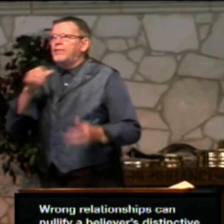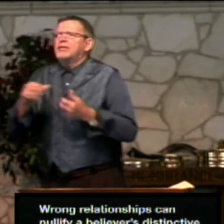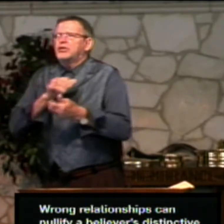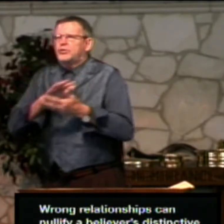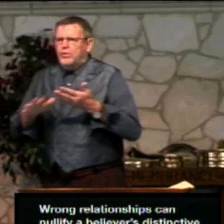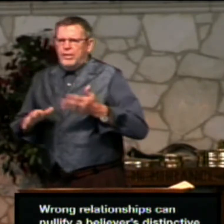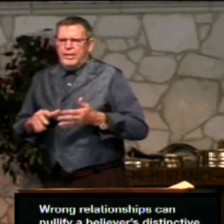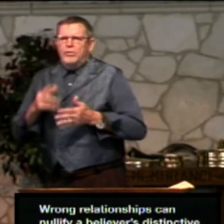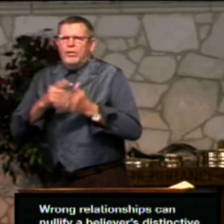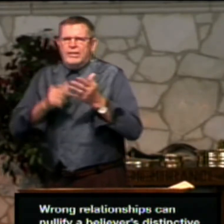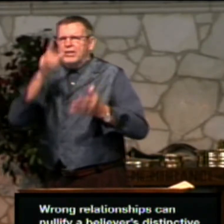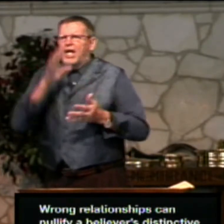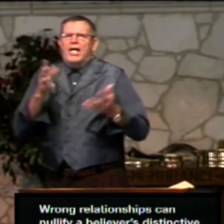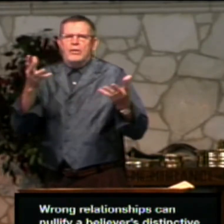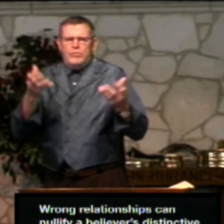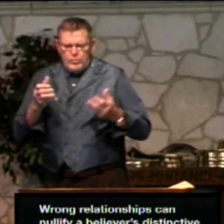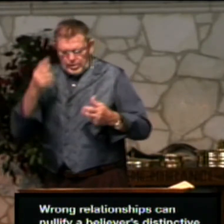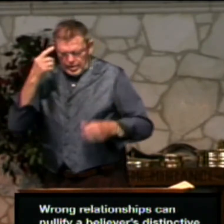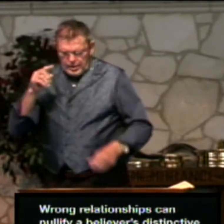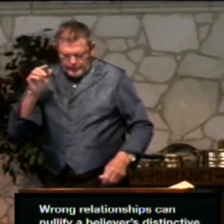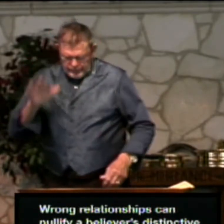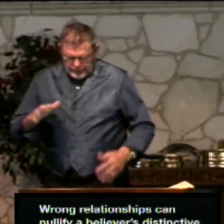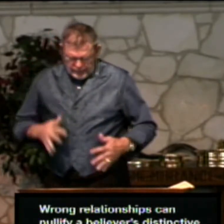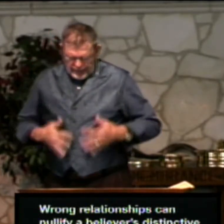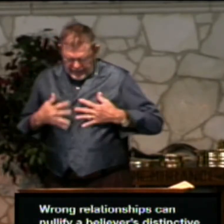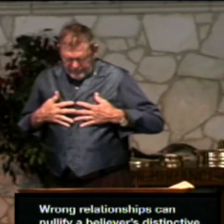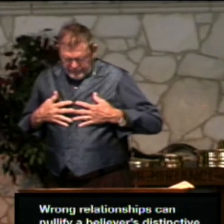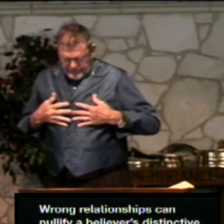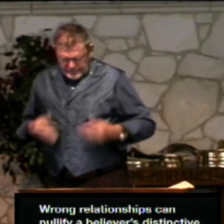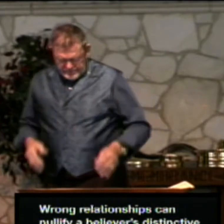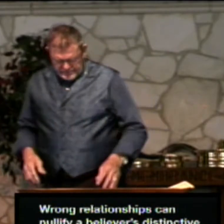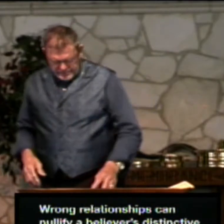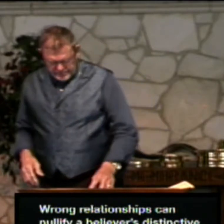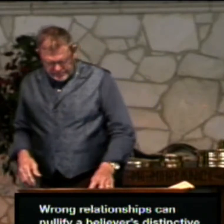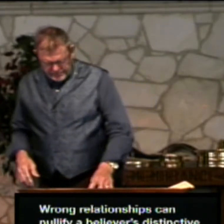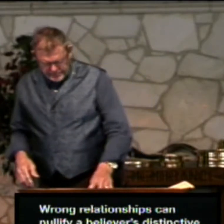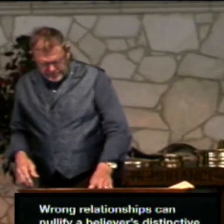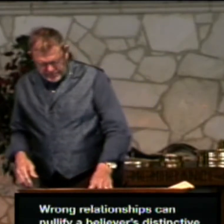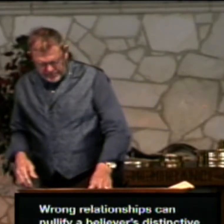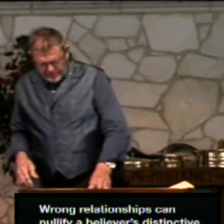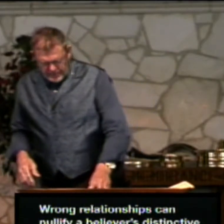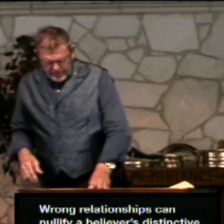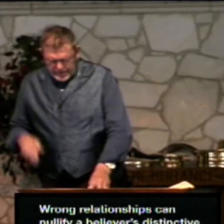they would have destroyed what God wanted for your life.